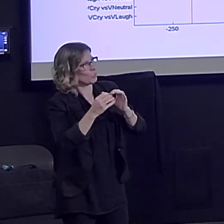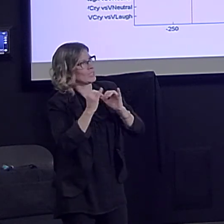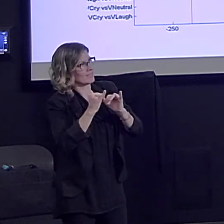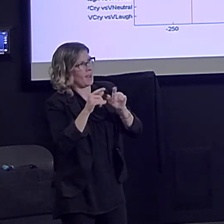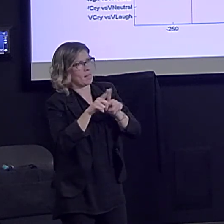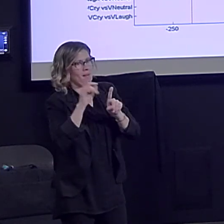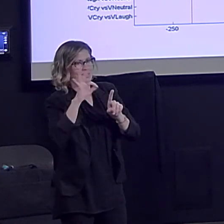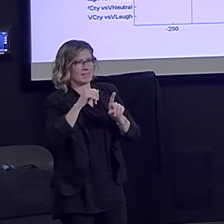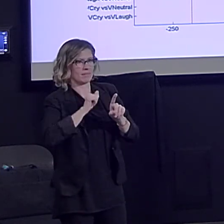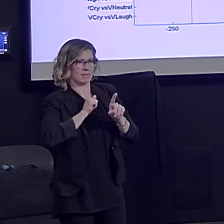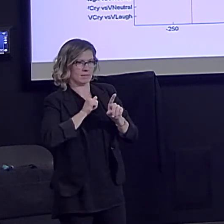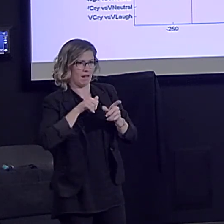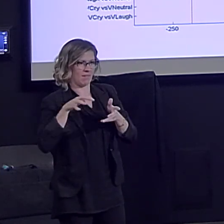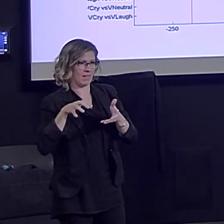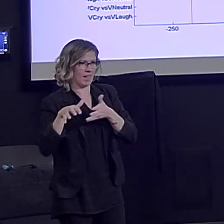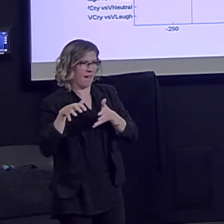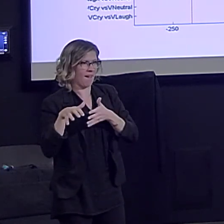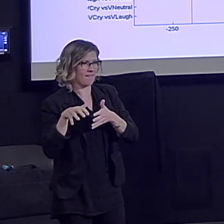have the same